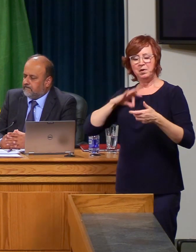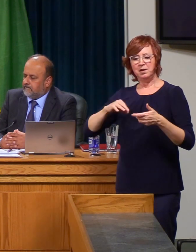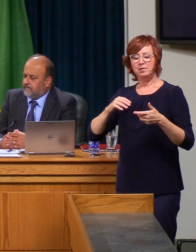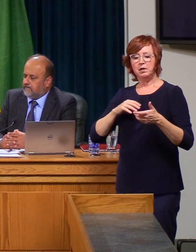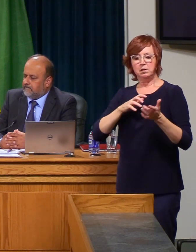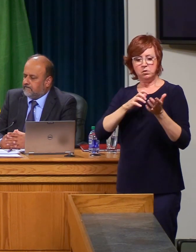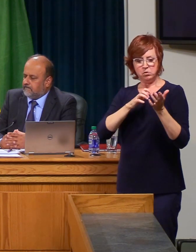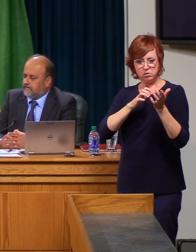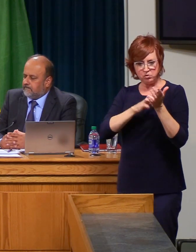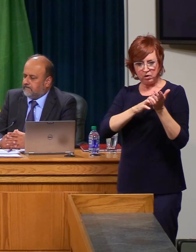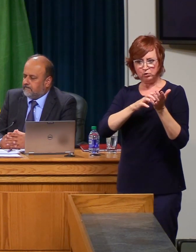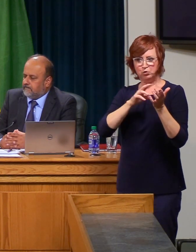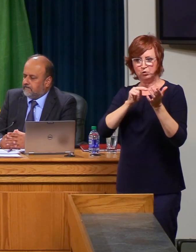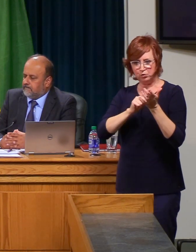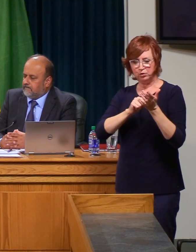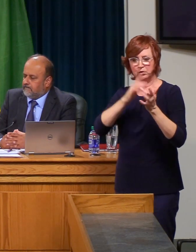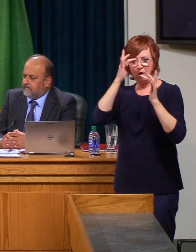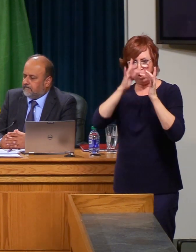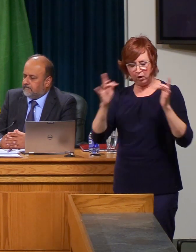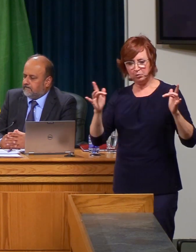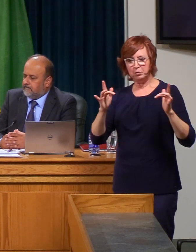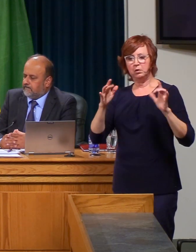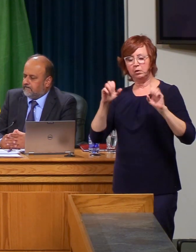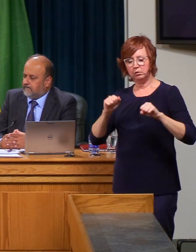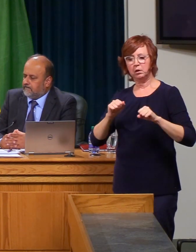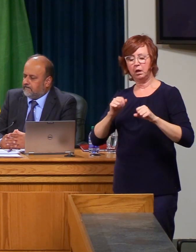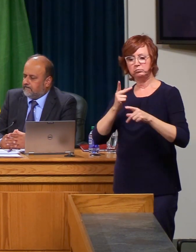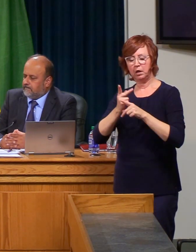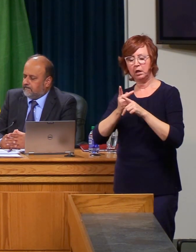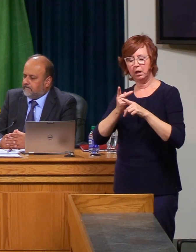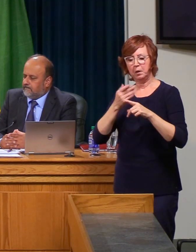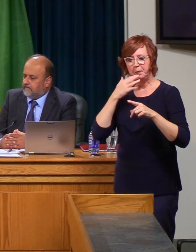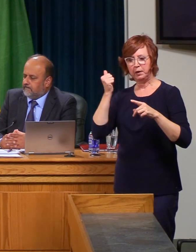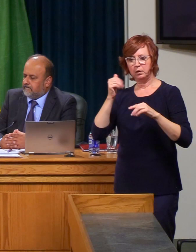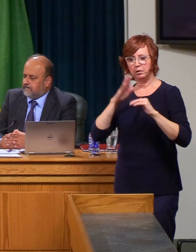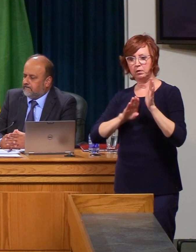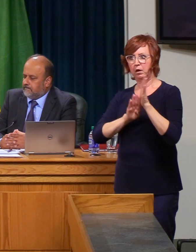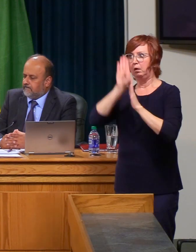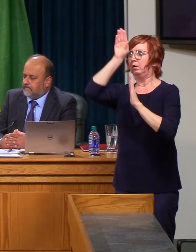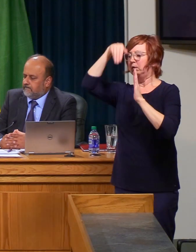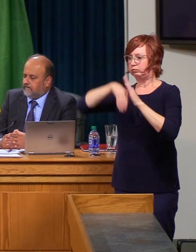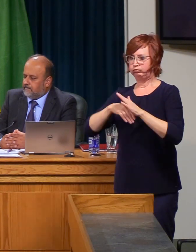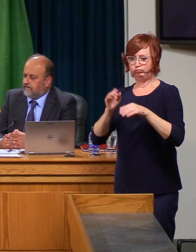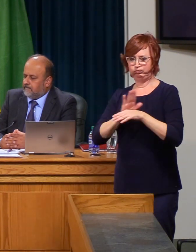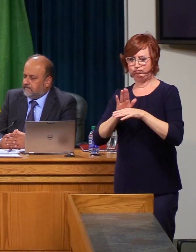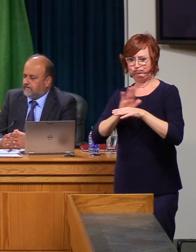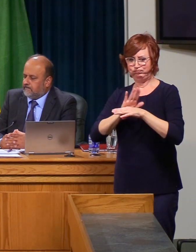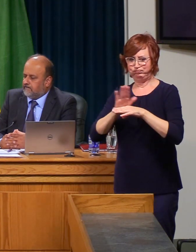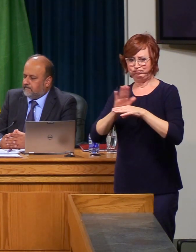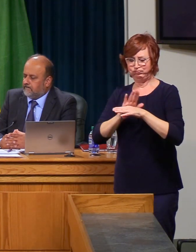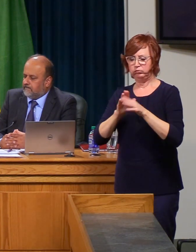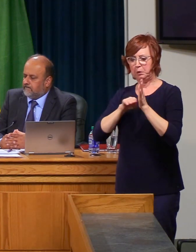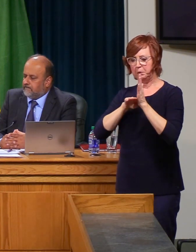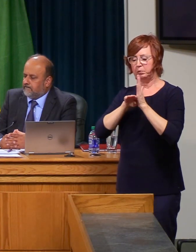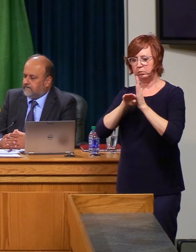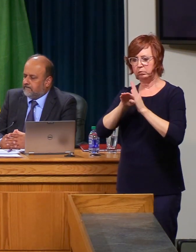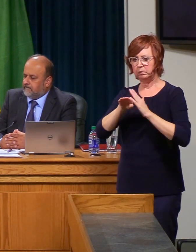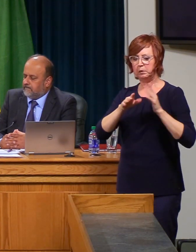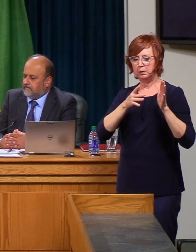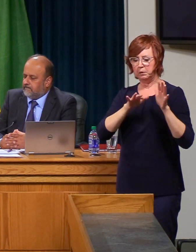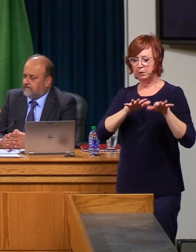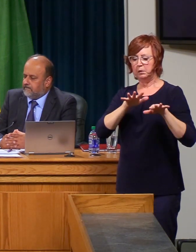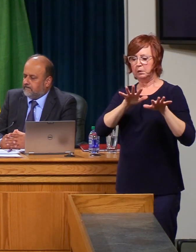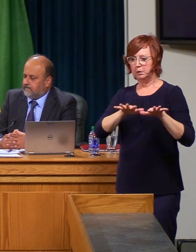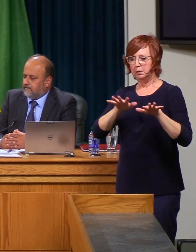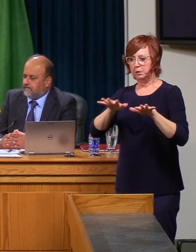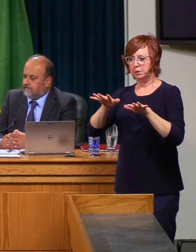general population with respect to that. We are going to be exposed to COVID-19 by far and away, each and every one of us over the course of, let's